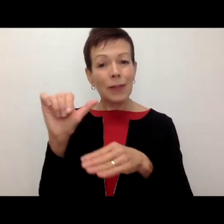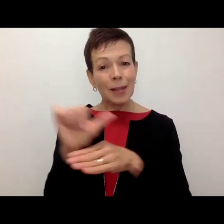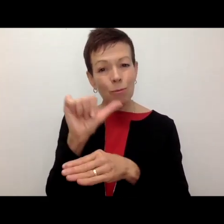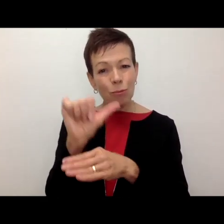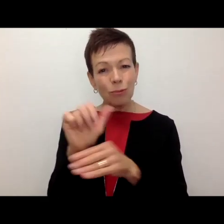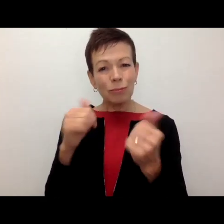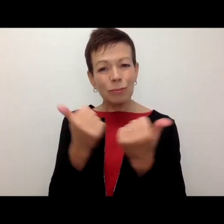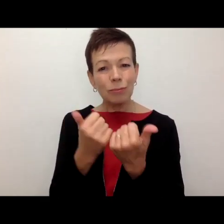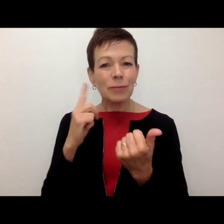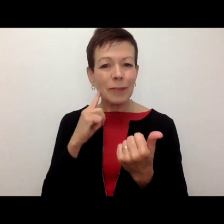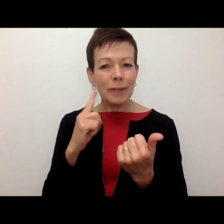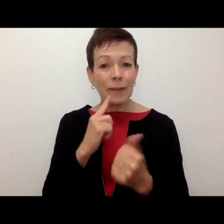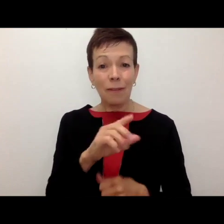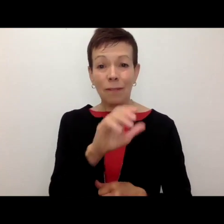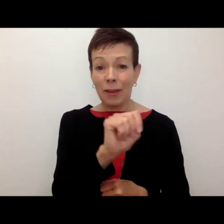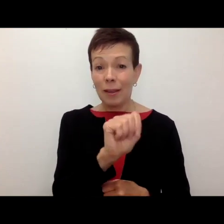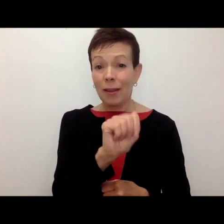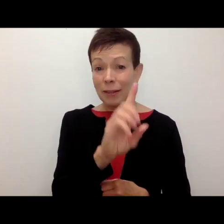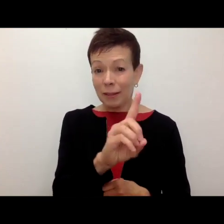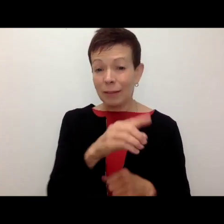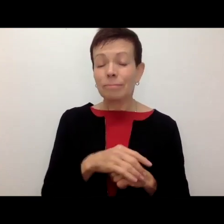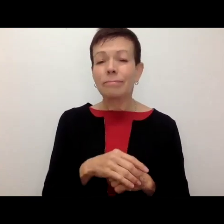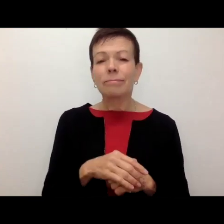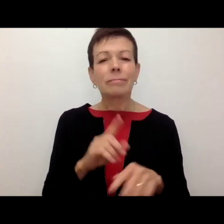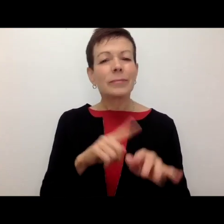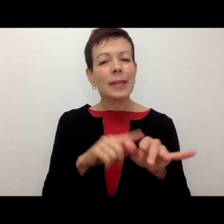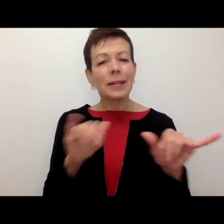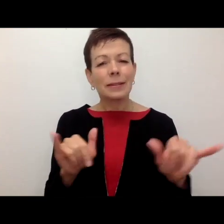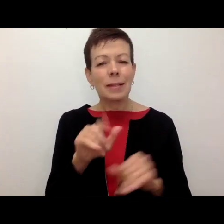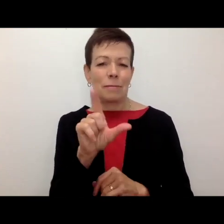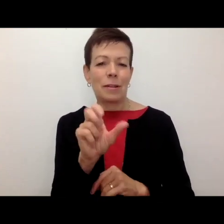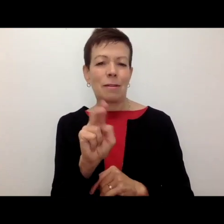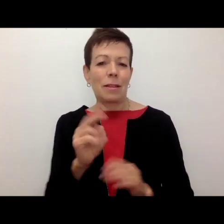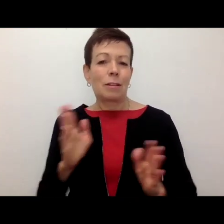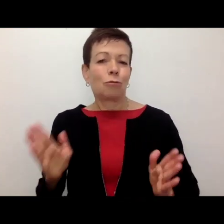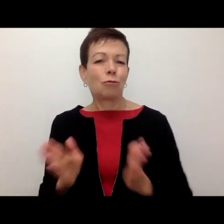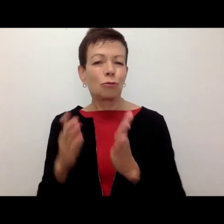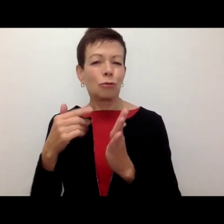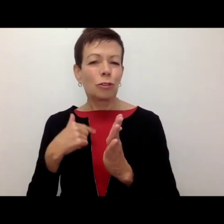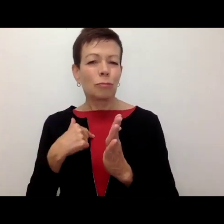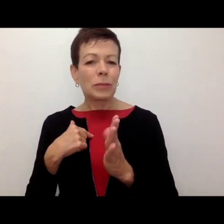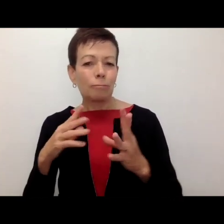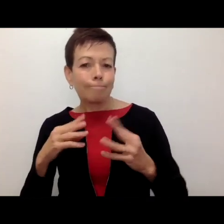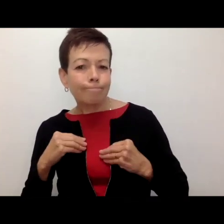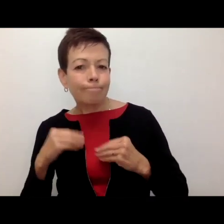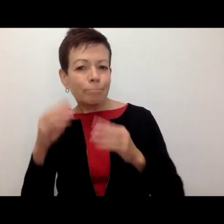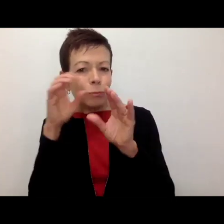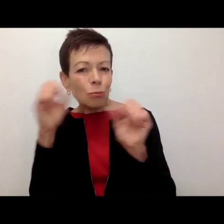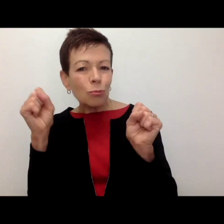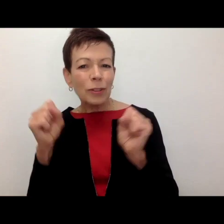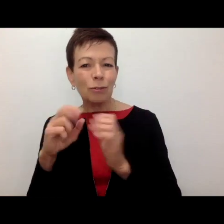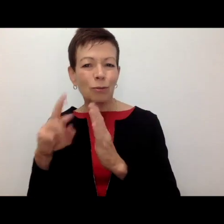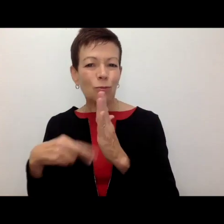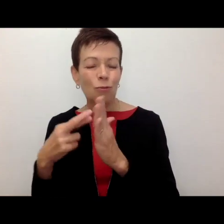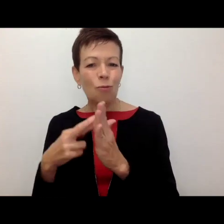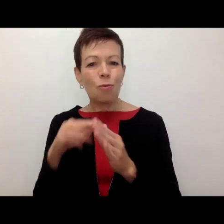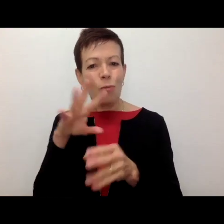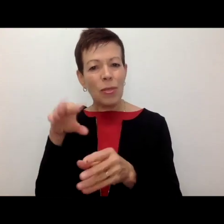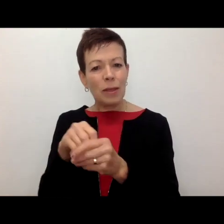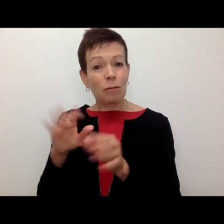the Alberta Association of the Deaf, AAD, as their president. And at the same time, Len encouraged me to take on the president's